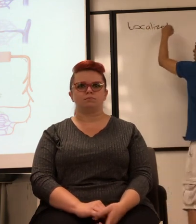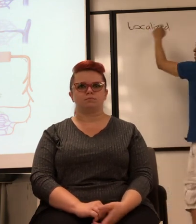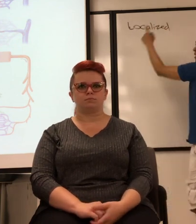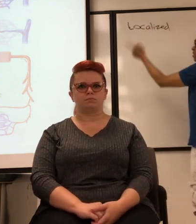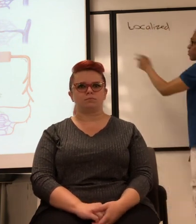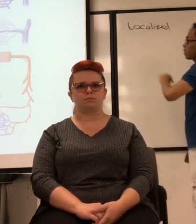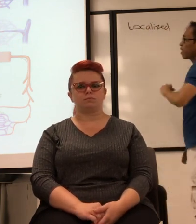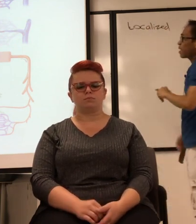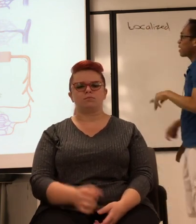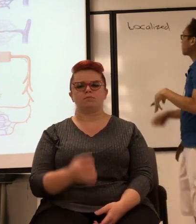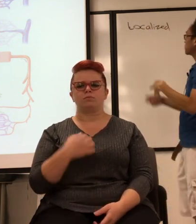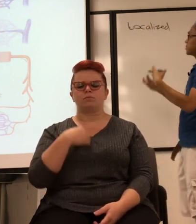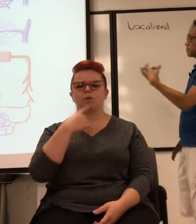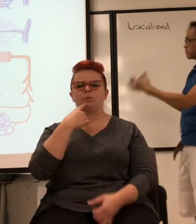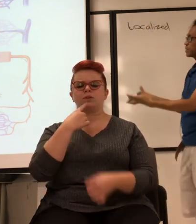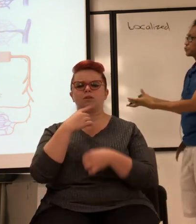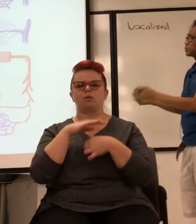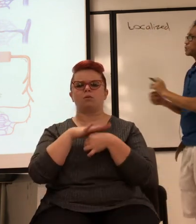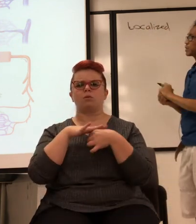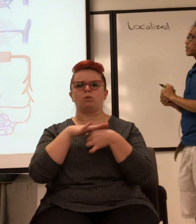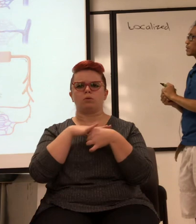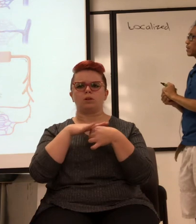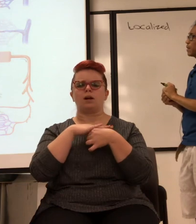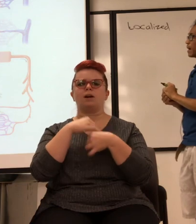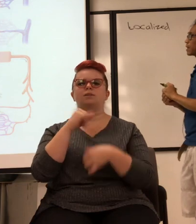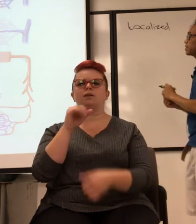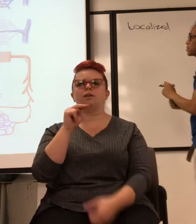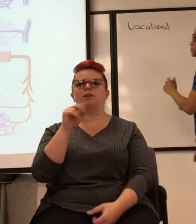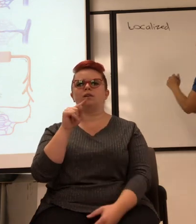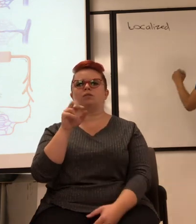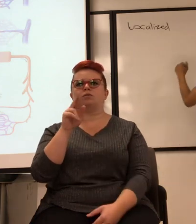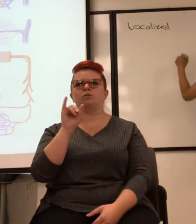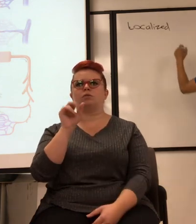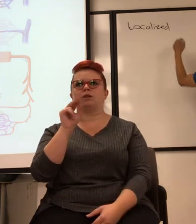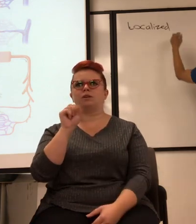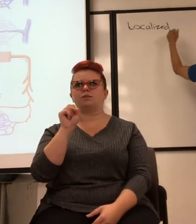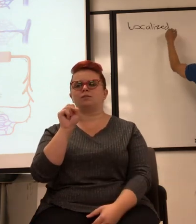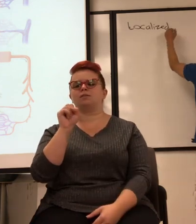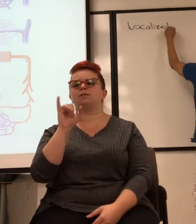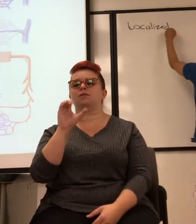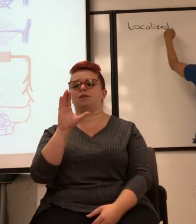So when I say localized, intrinsic mechanism,